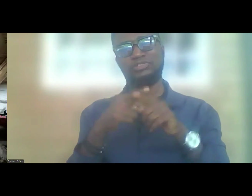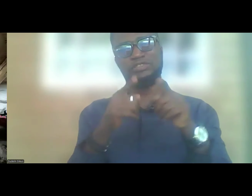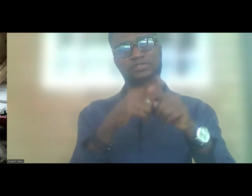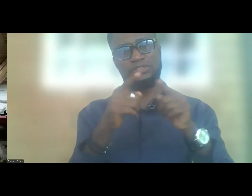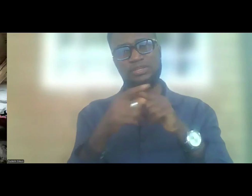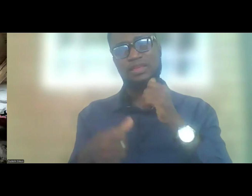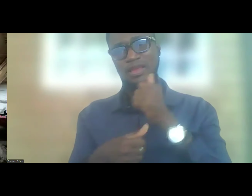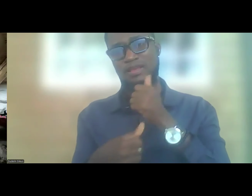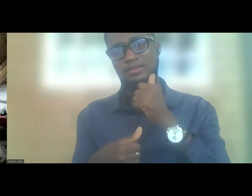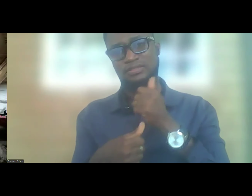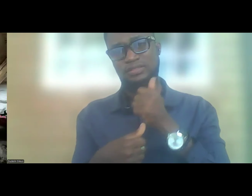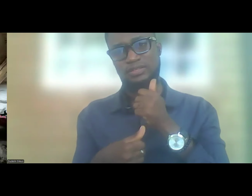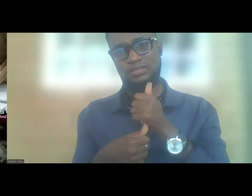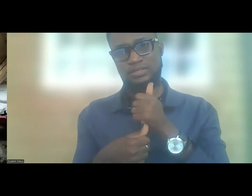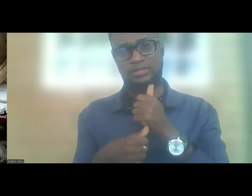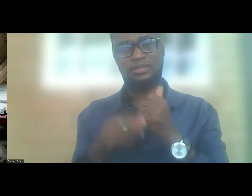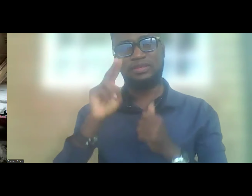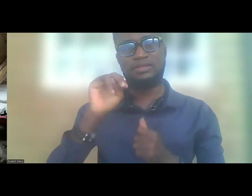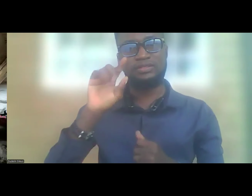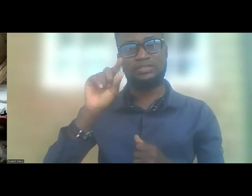of Nigeria. Thank you.